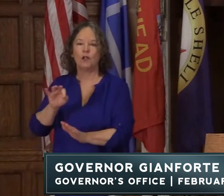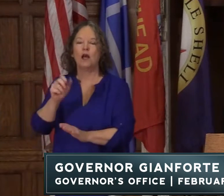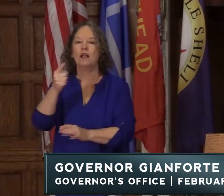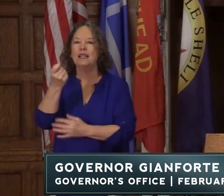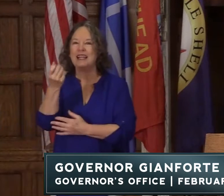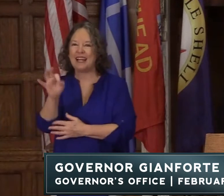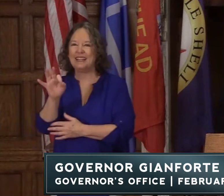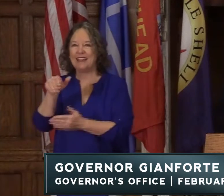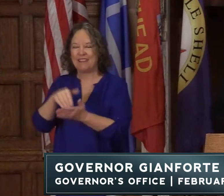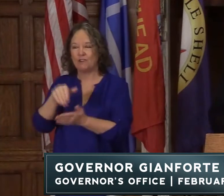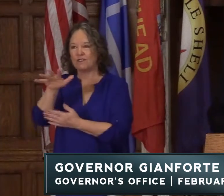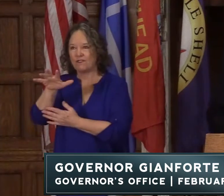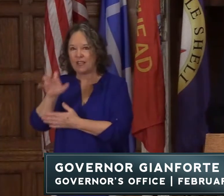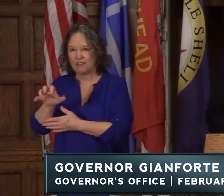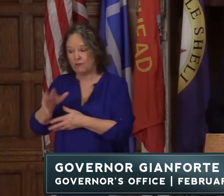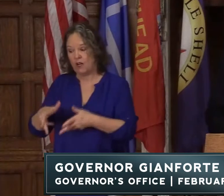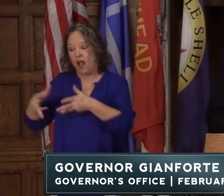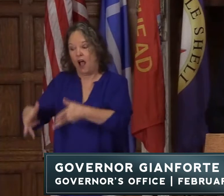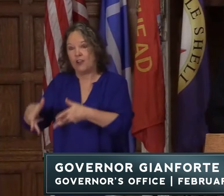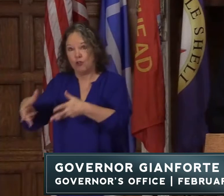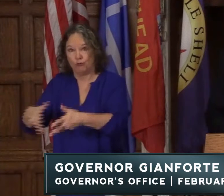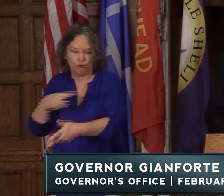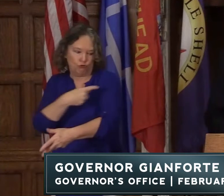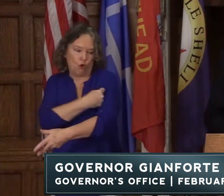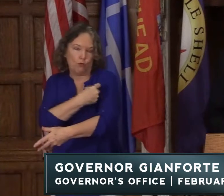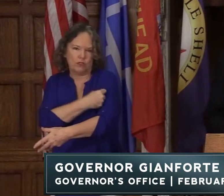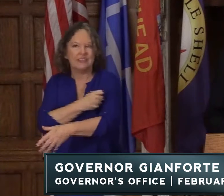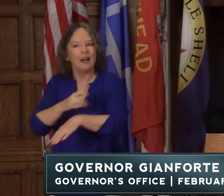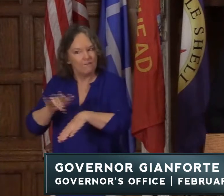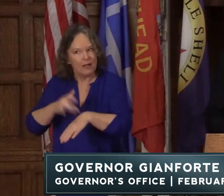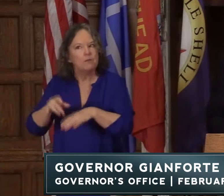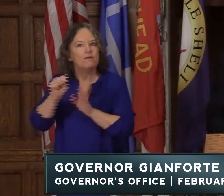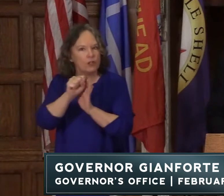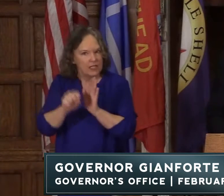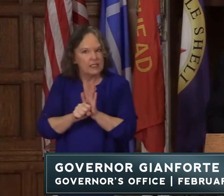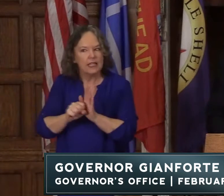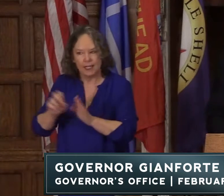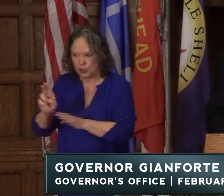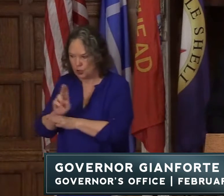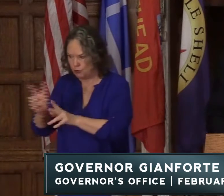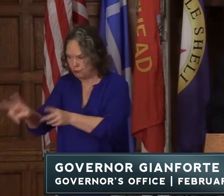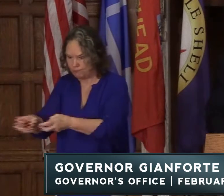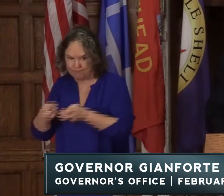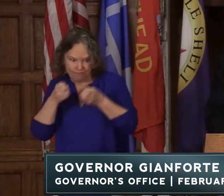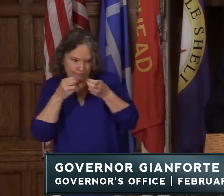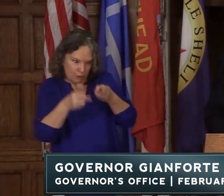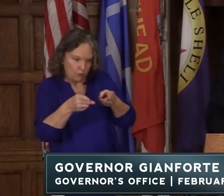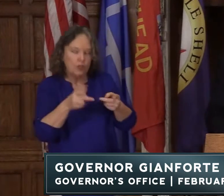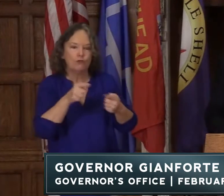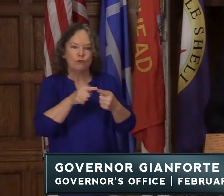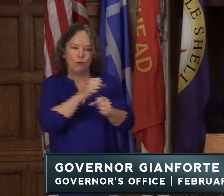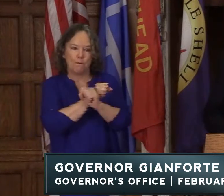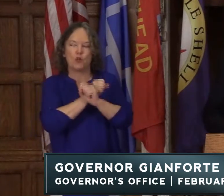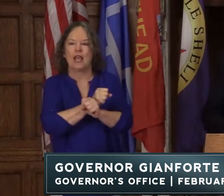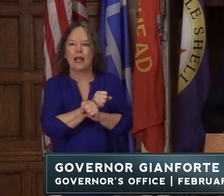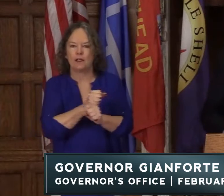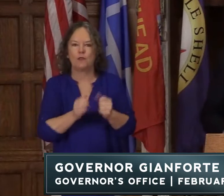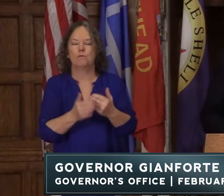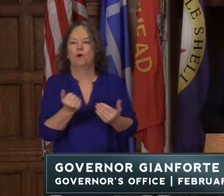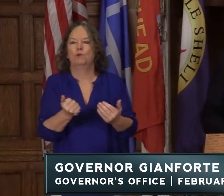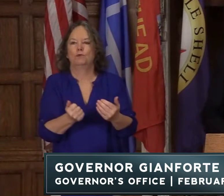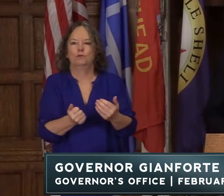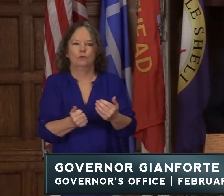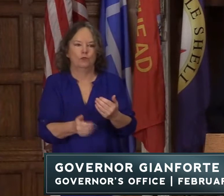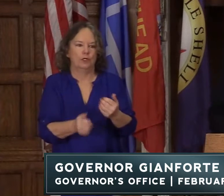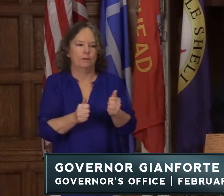19,500 unused doses available for the state to redirect towards our efforts to protect the most vulnerable